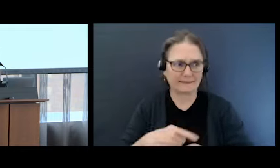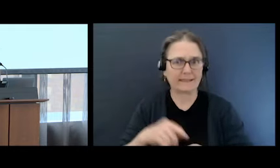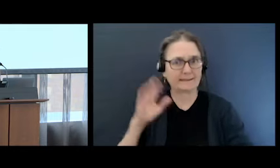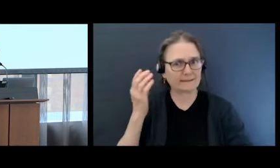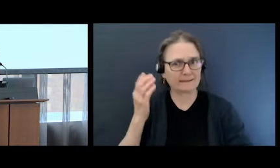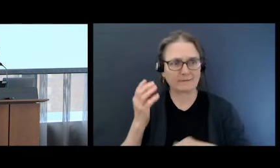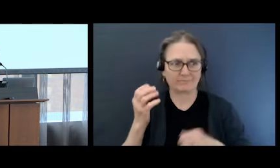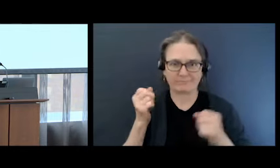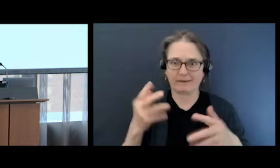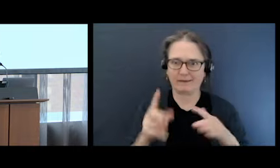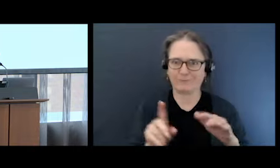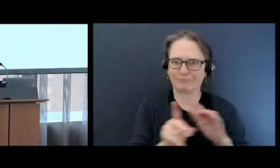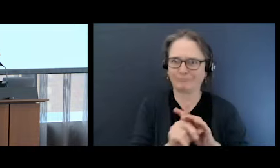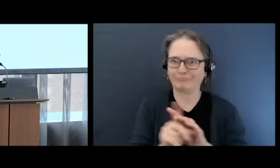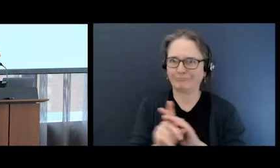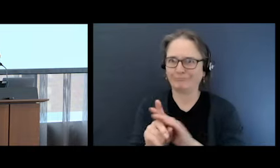here.